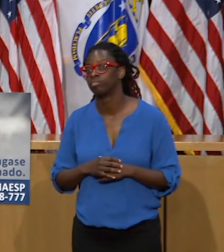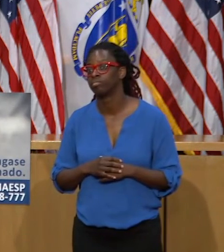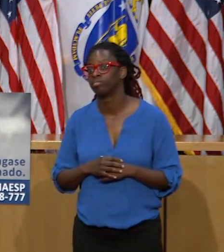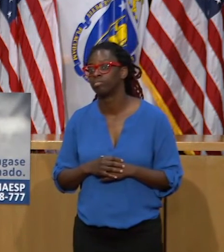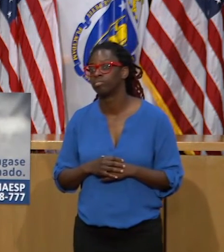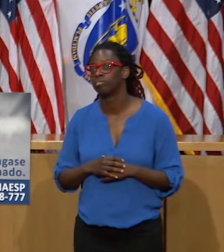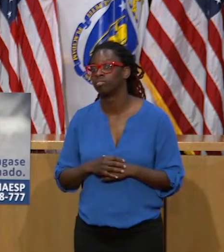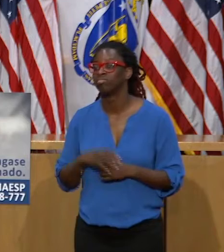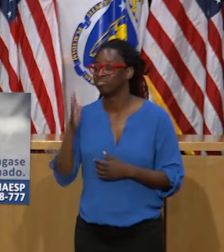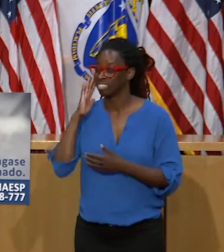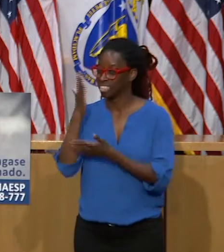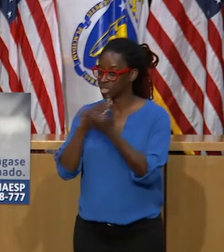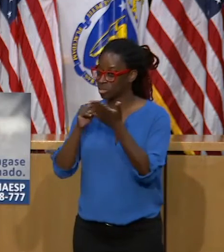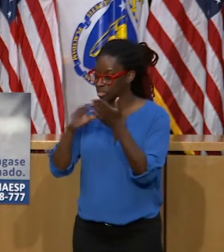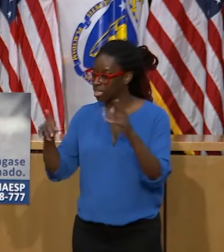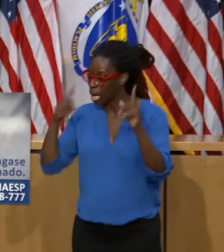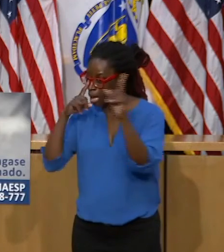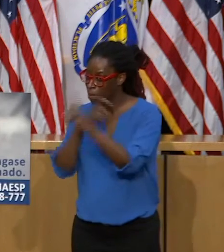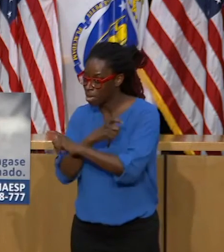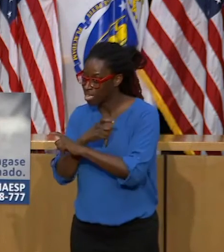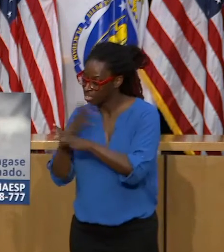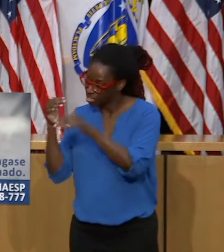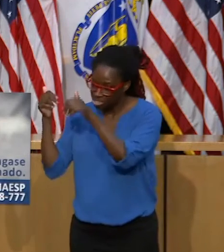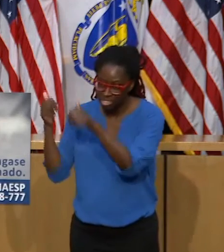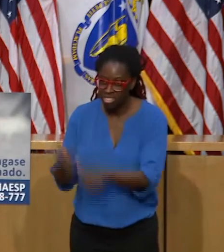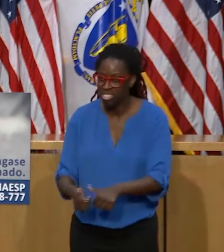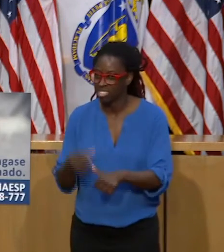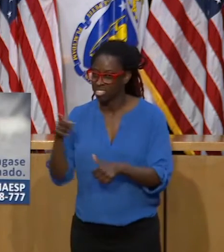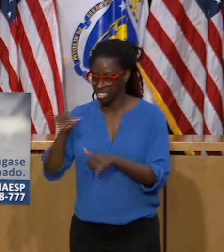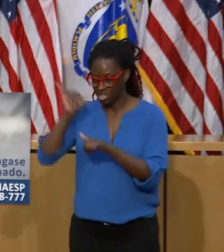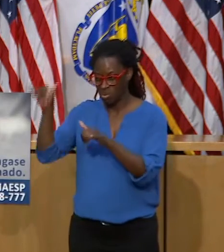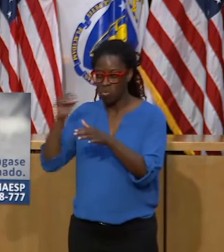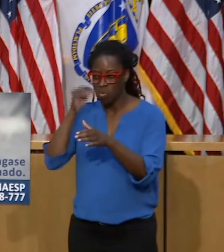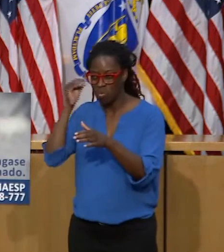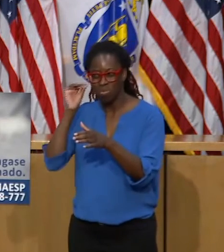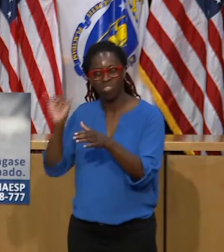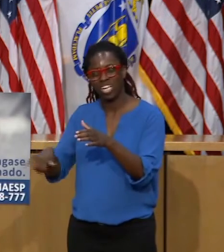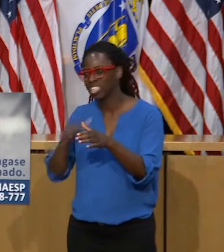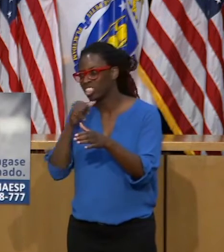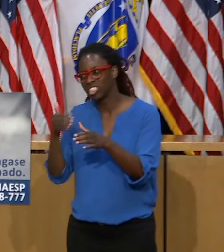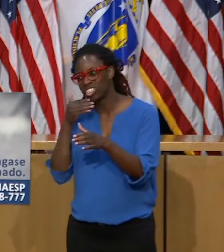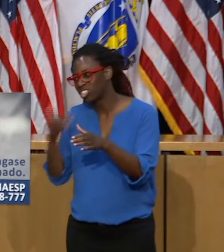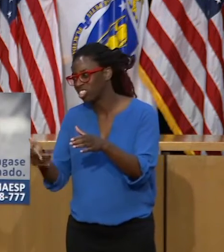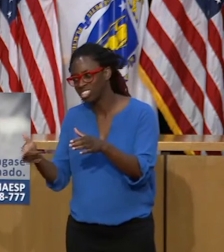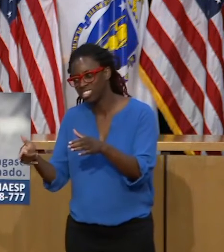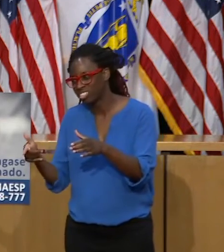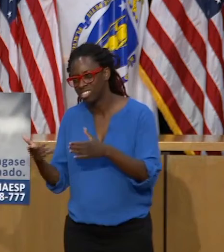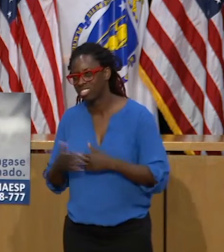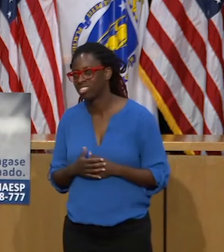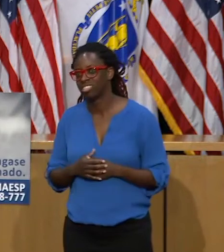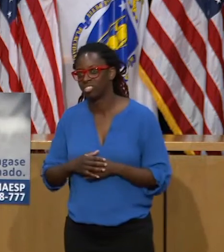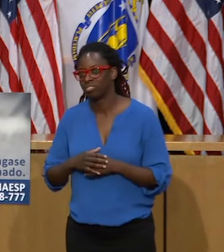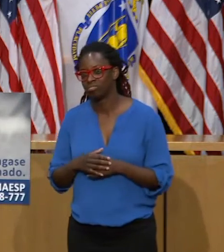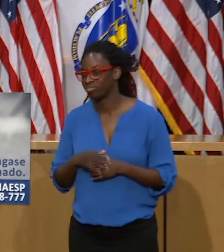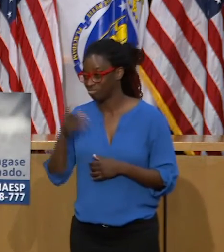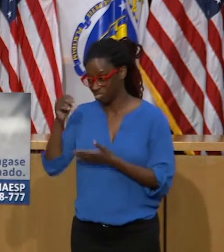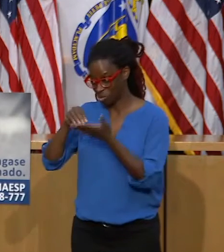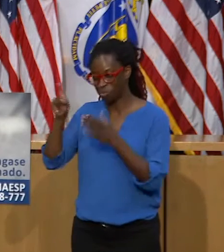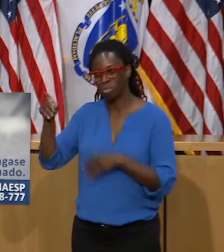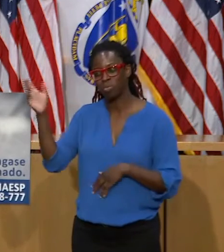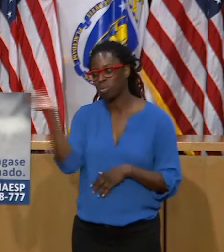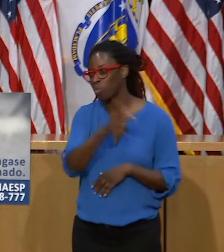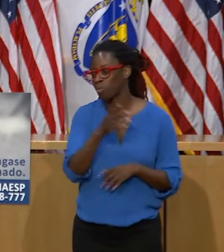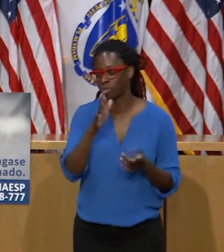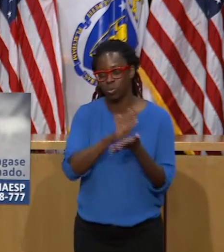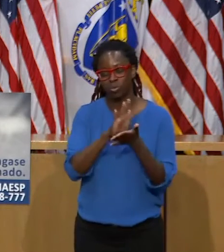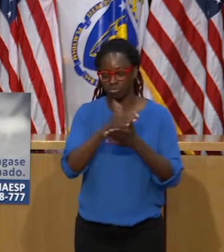some regression, and that they really count on the services that happen only in schools. And we want to really